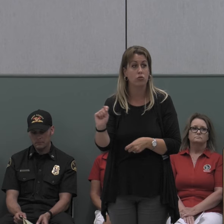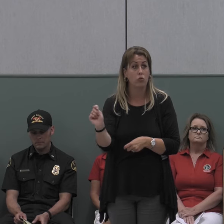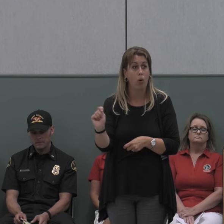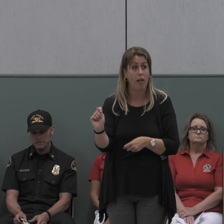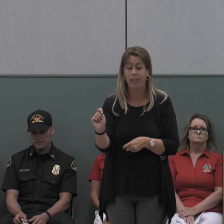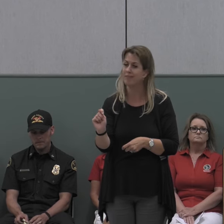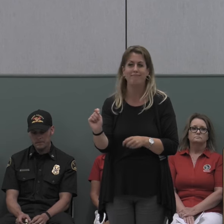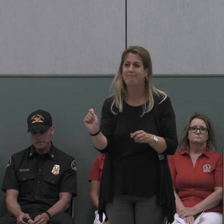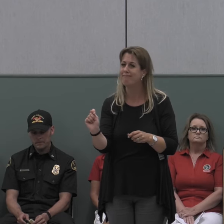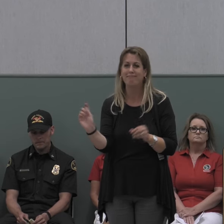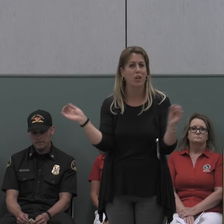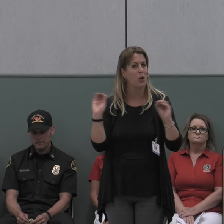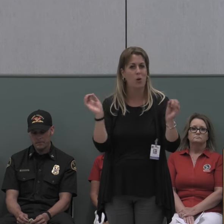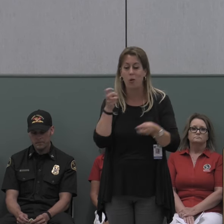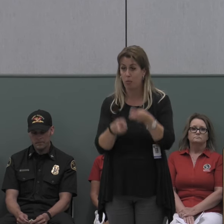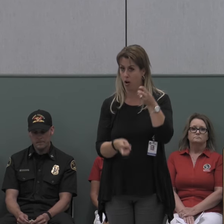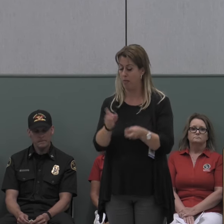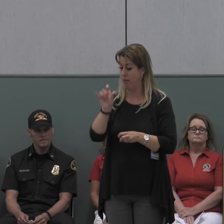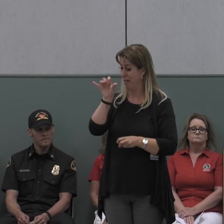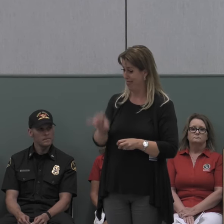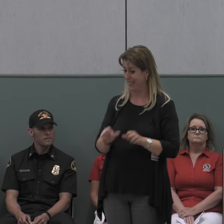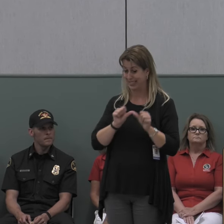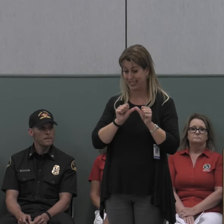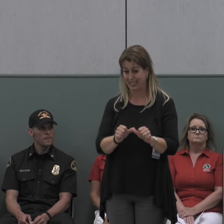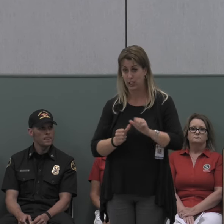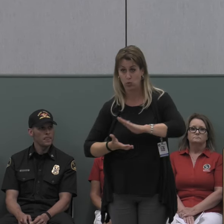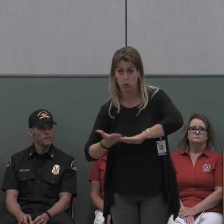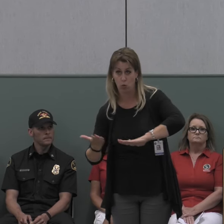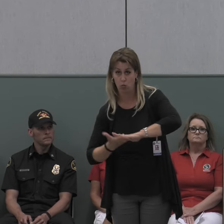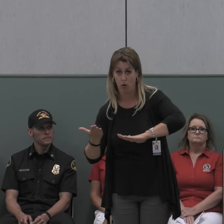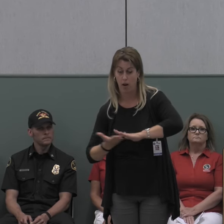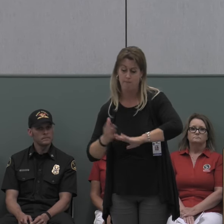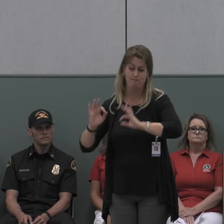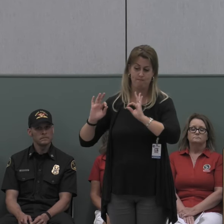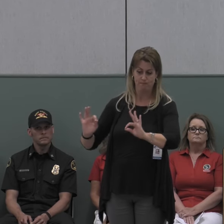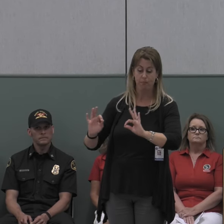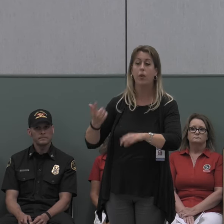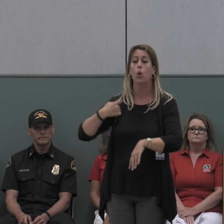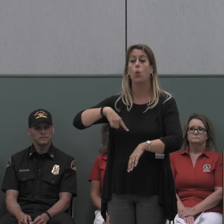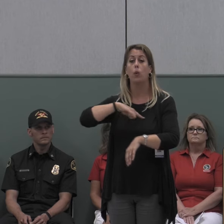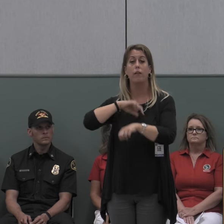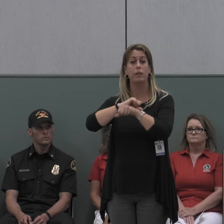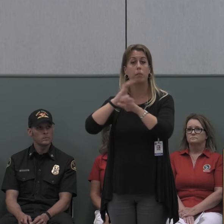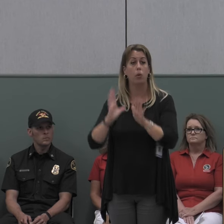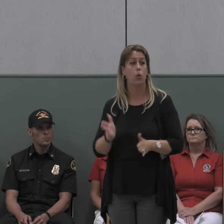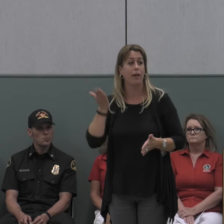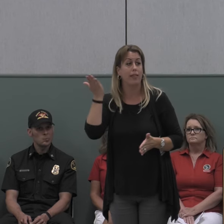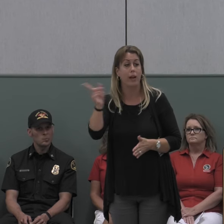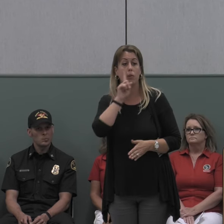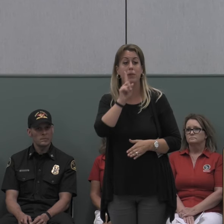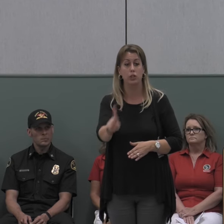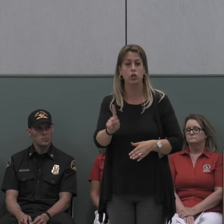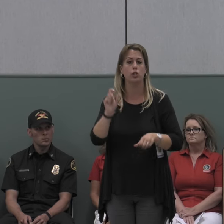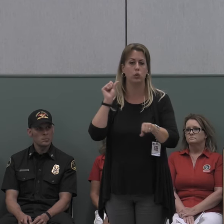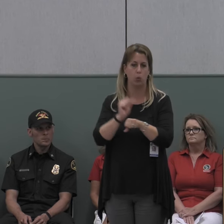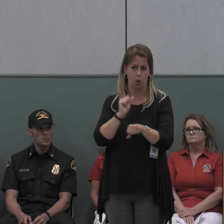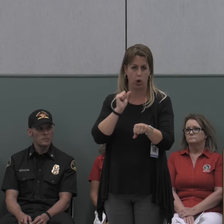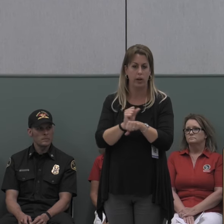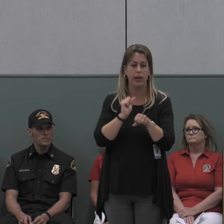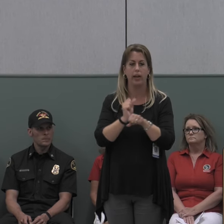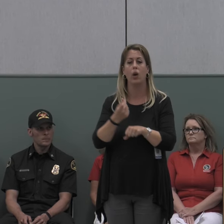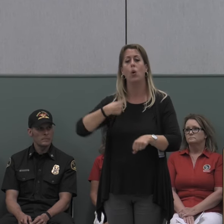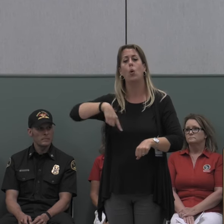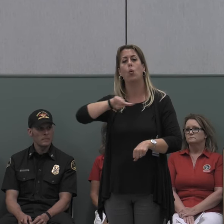the entire time. We've had an employee in particular that's been out there every single day making sure it's working. We had a couple of